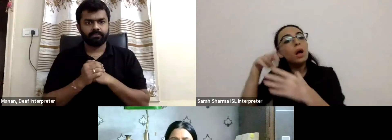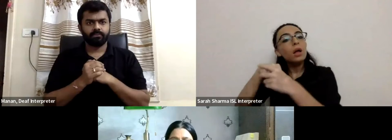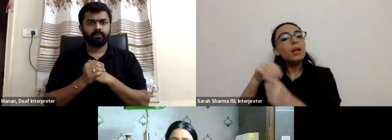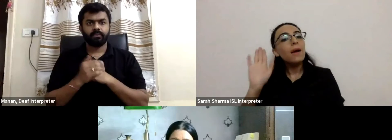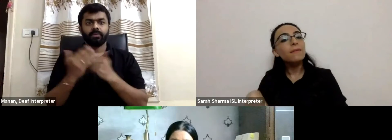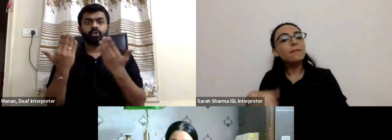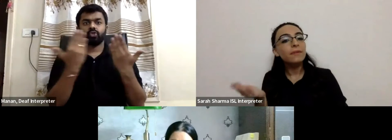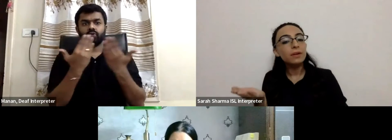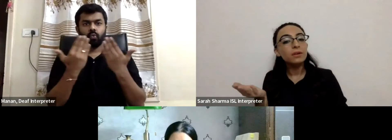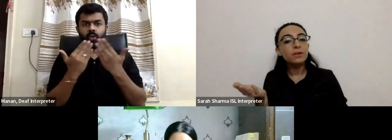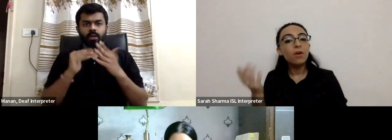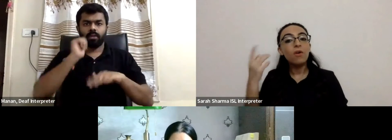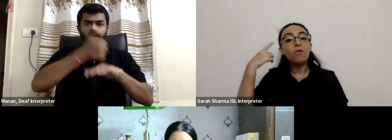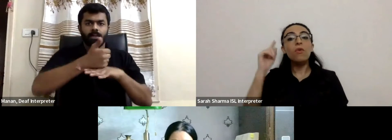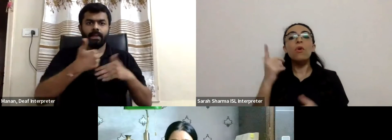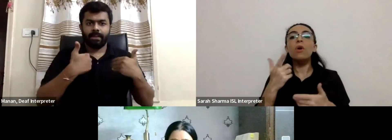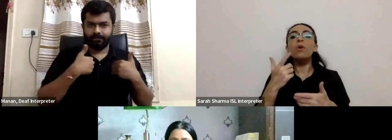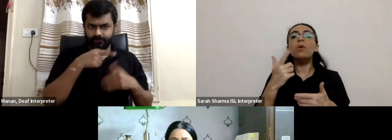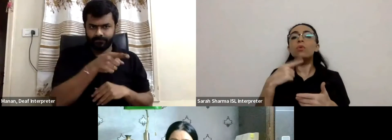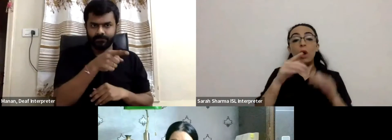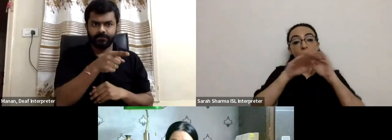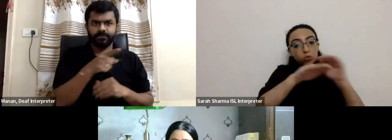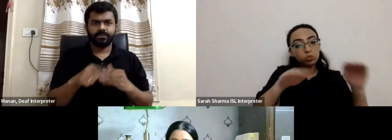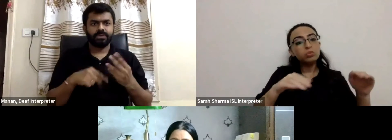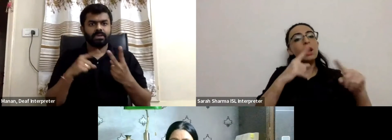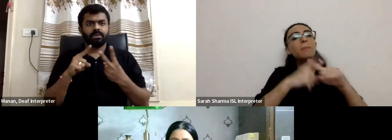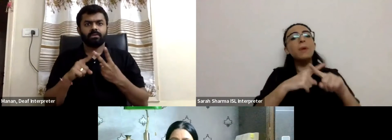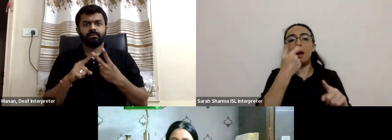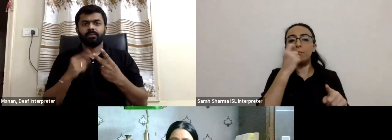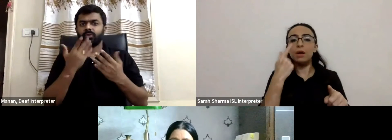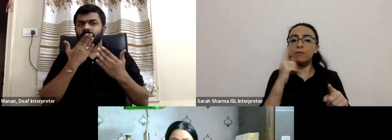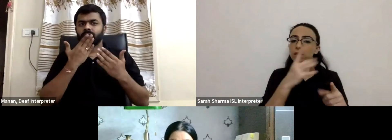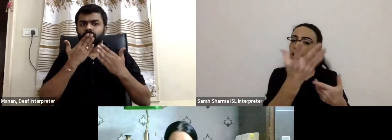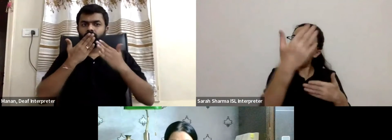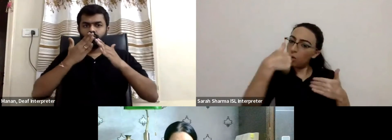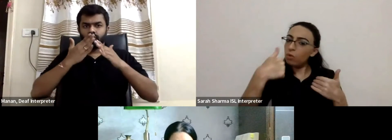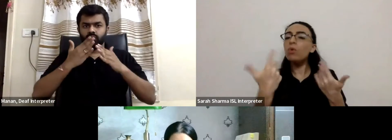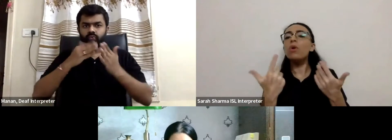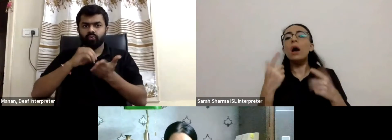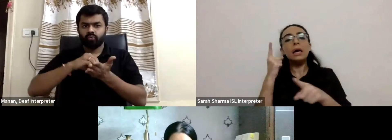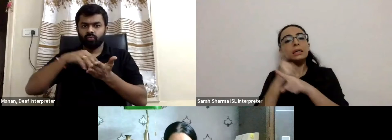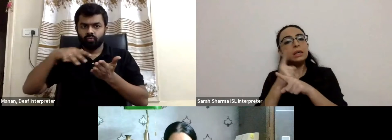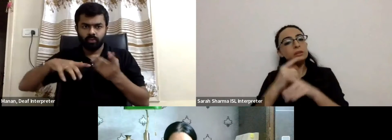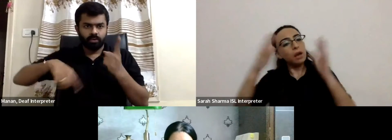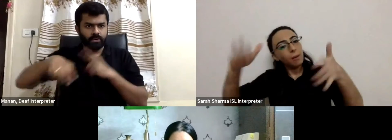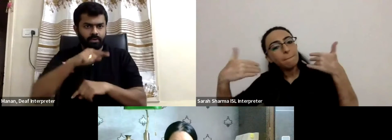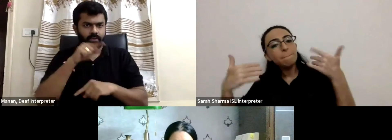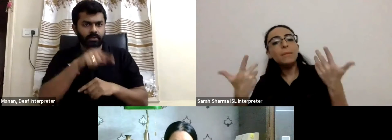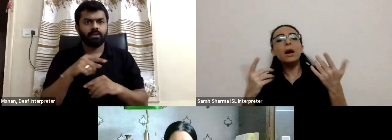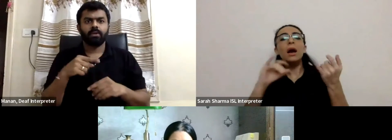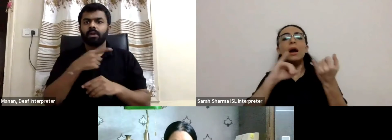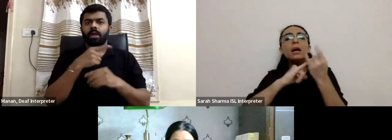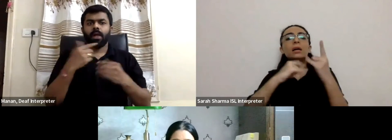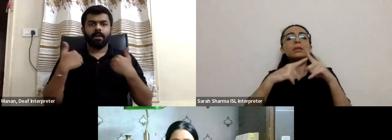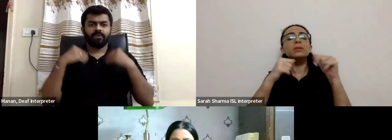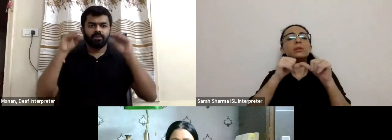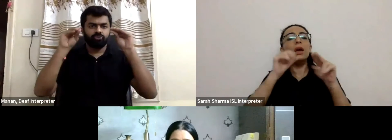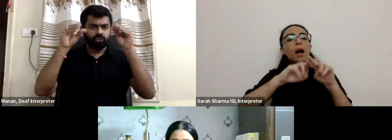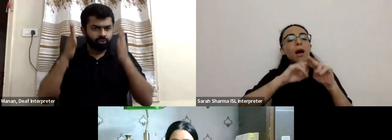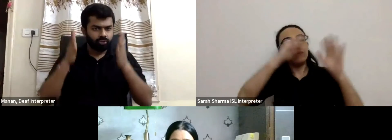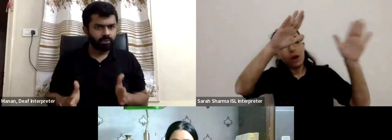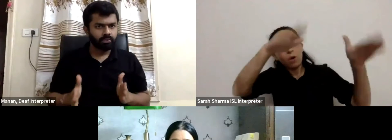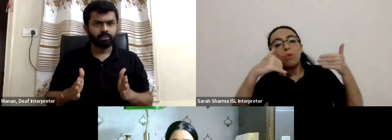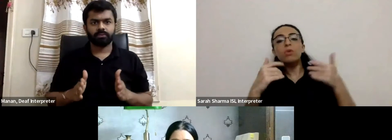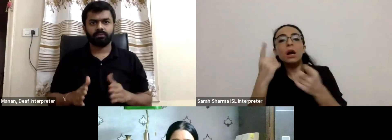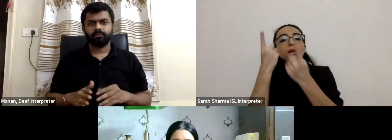clinics are for health checkup of not just students, their parents, and teachers and the staff. So that